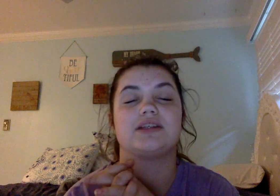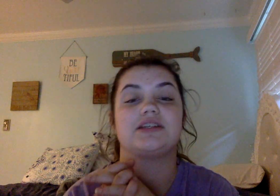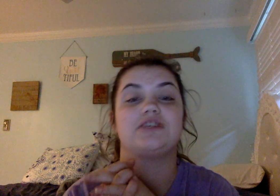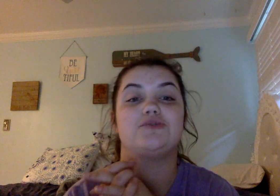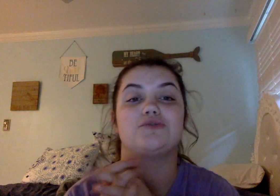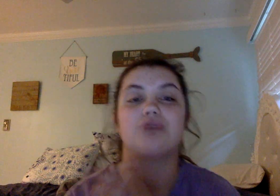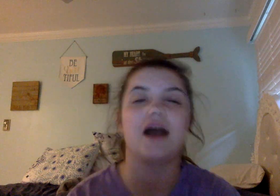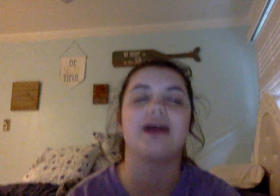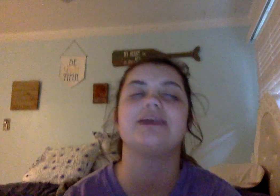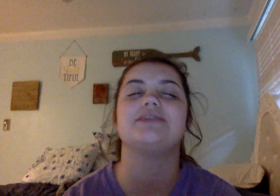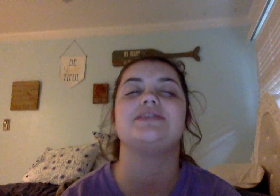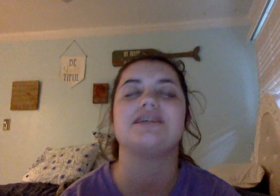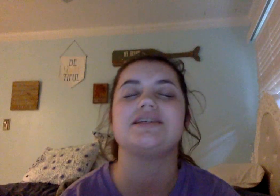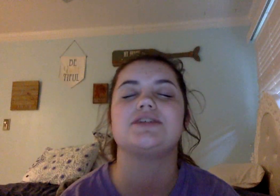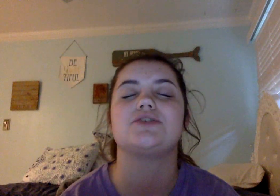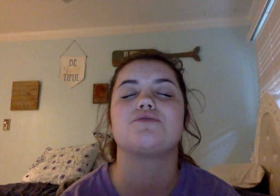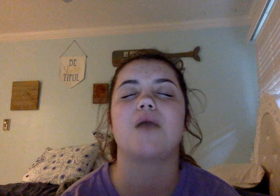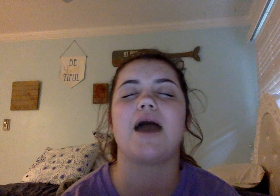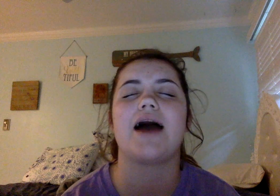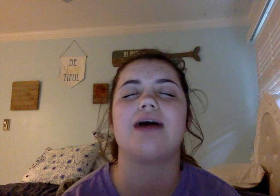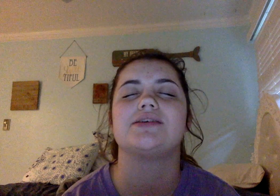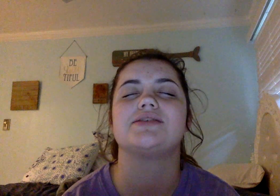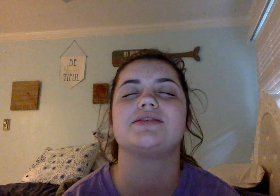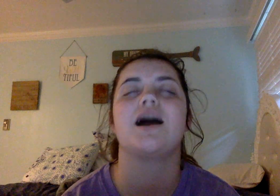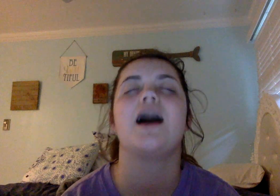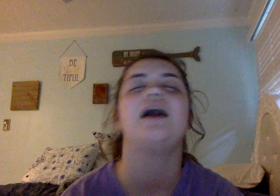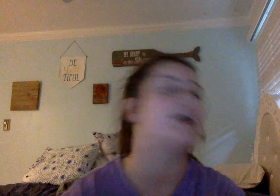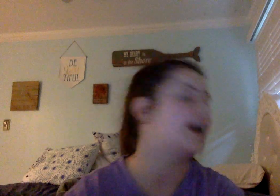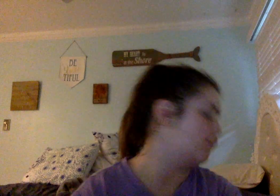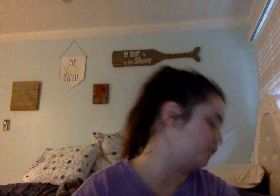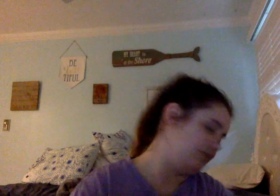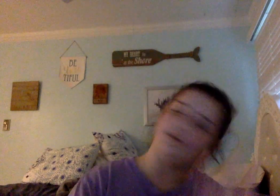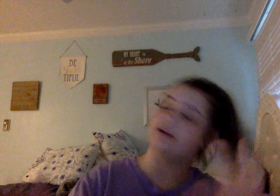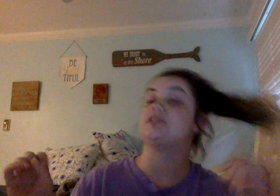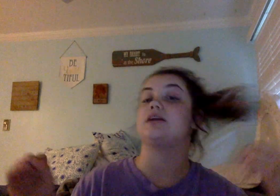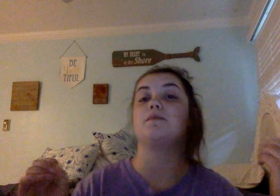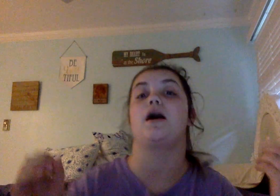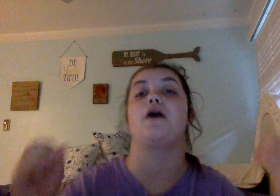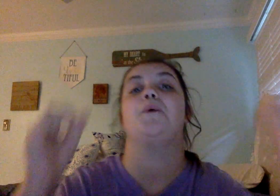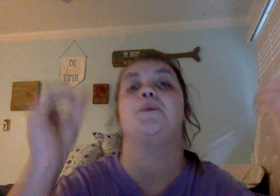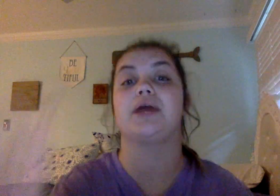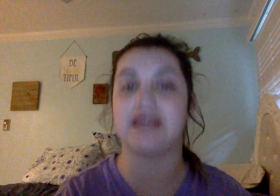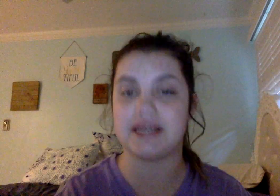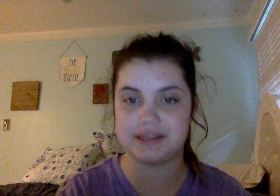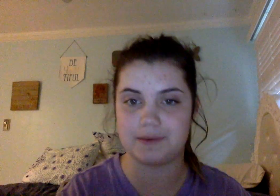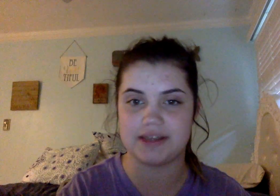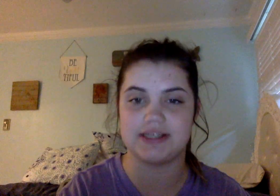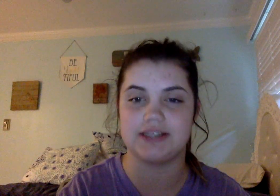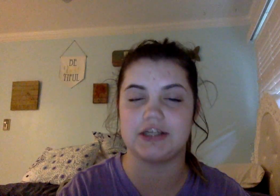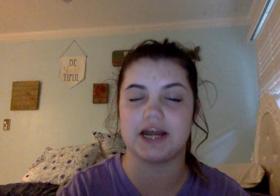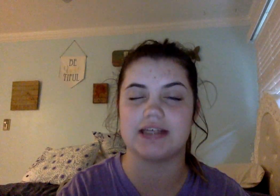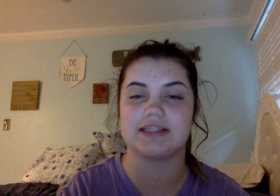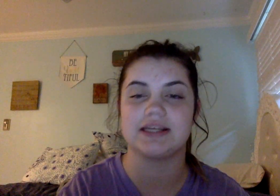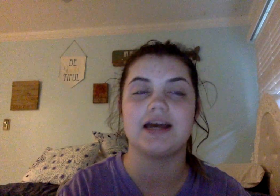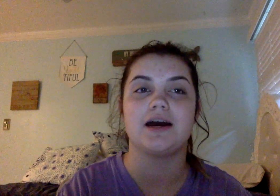to try and de-stress. Now, there are some really easy ways to de-stress